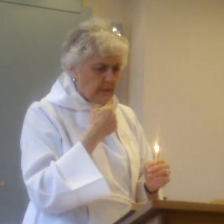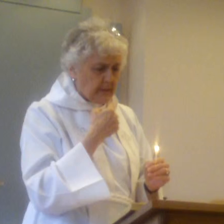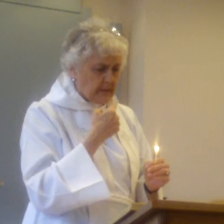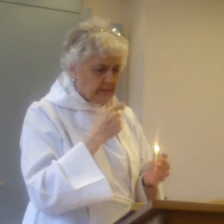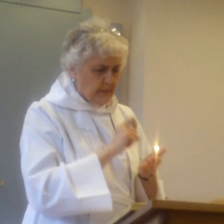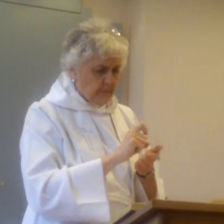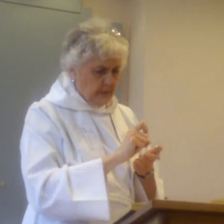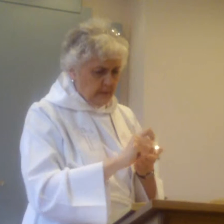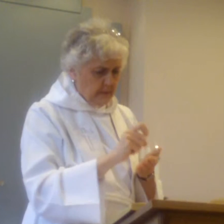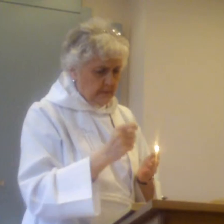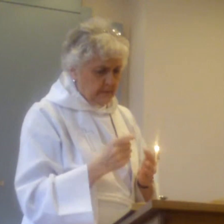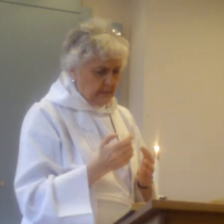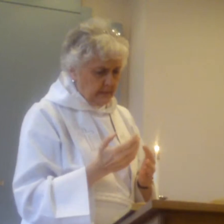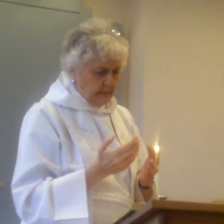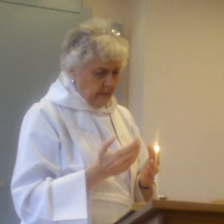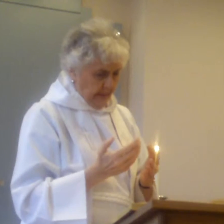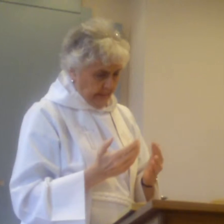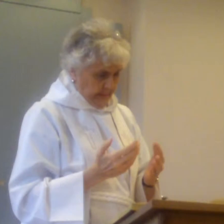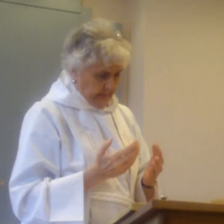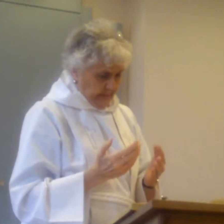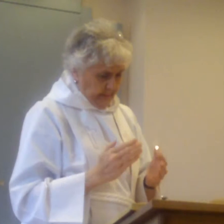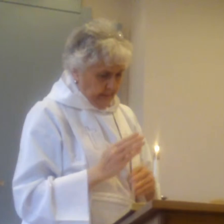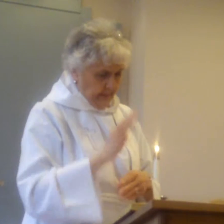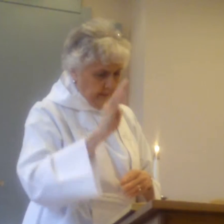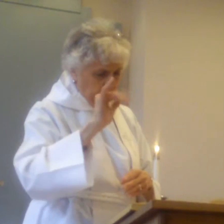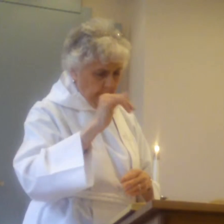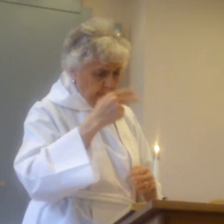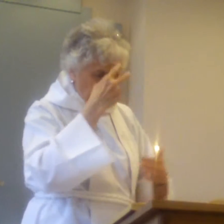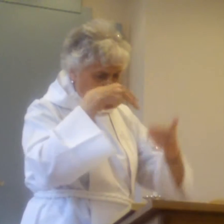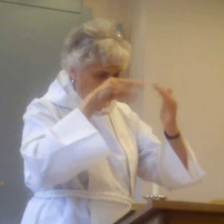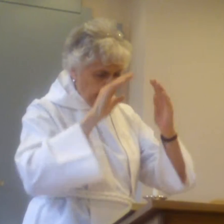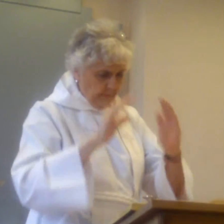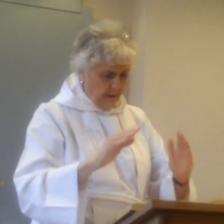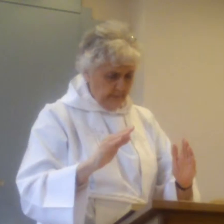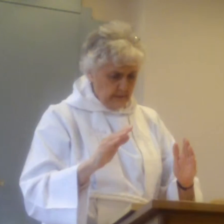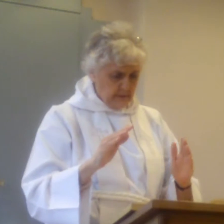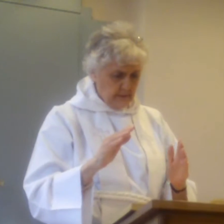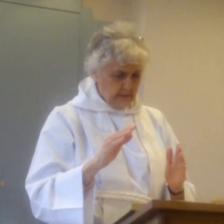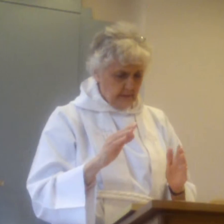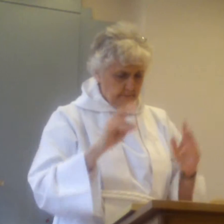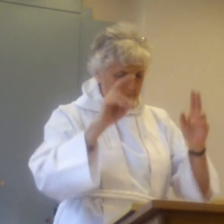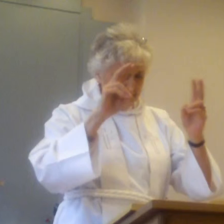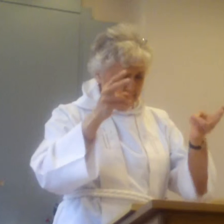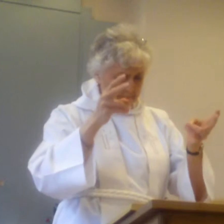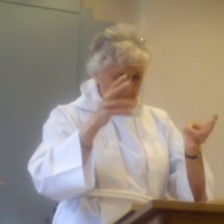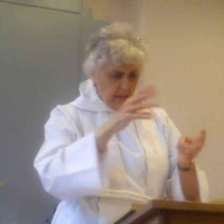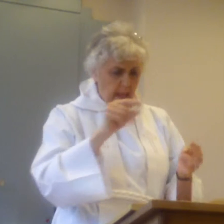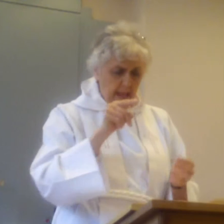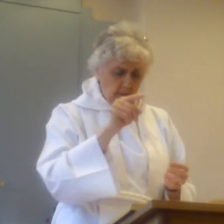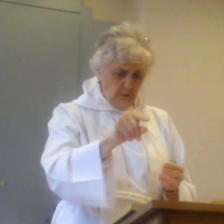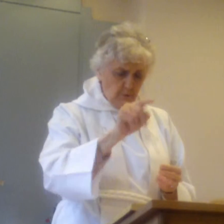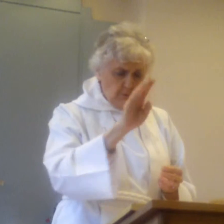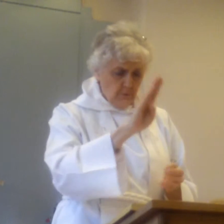it has been written by the prophets. And you,